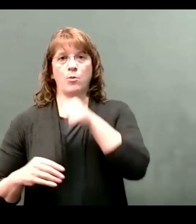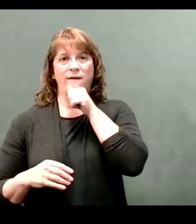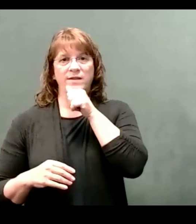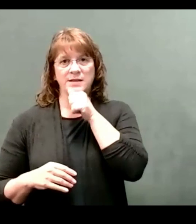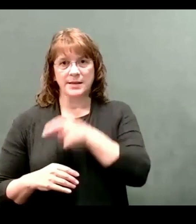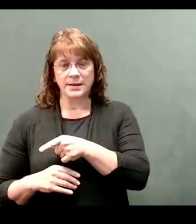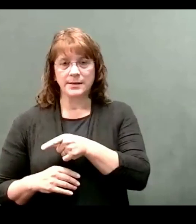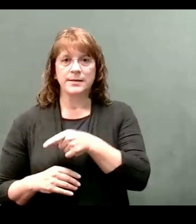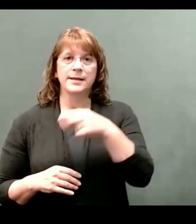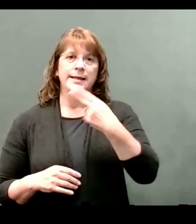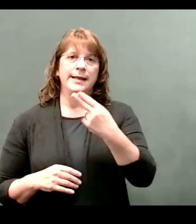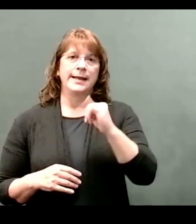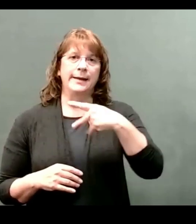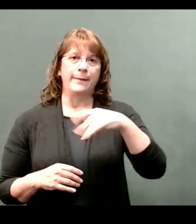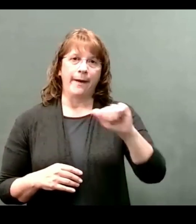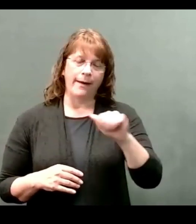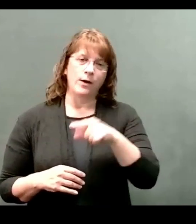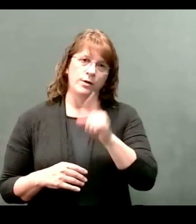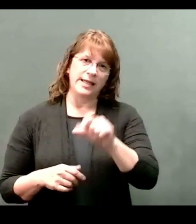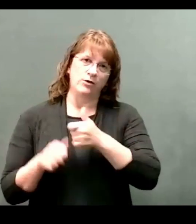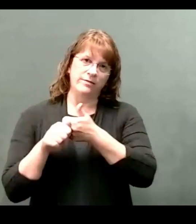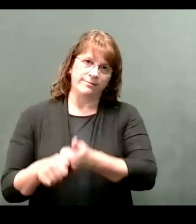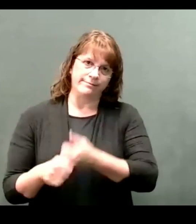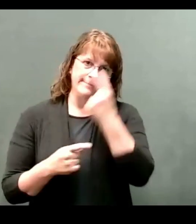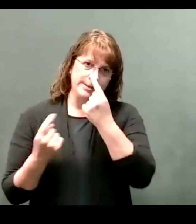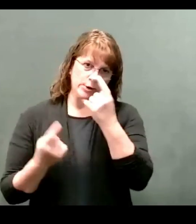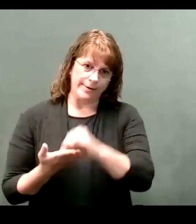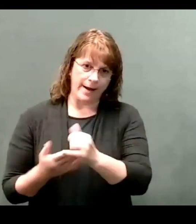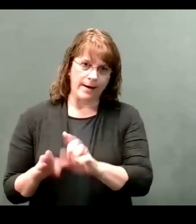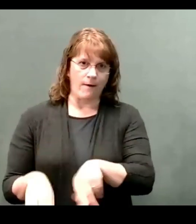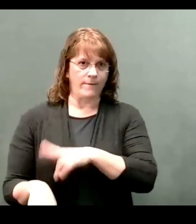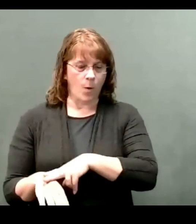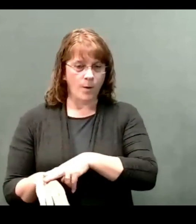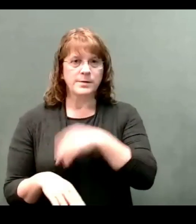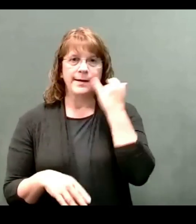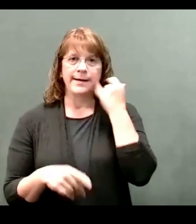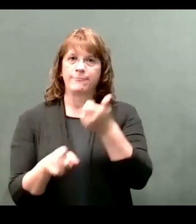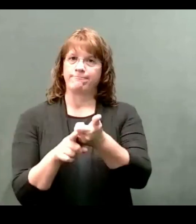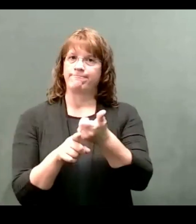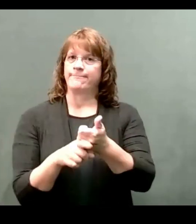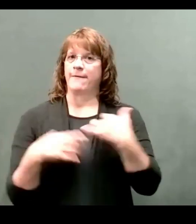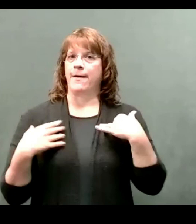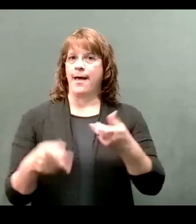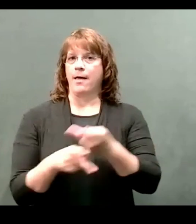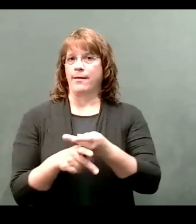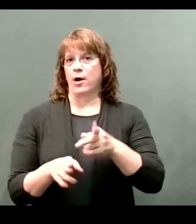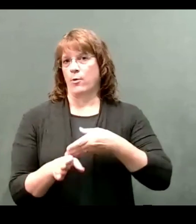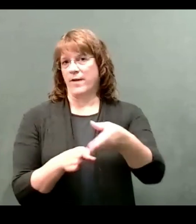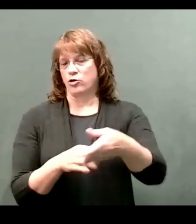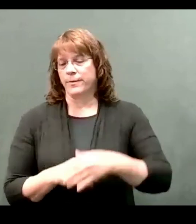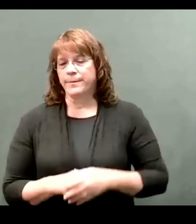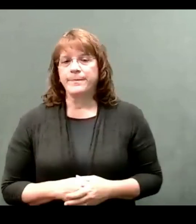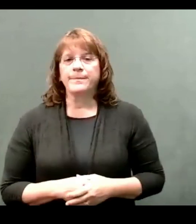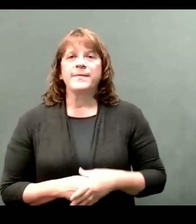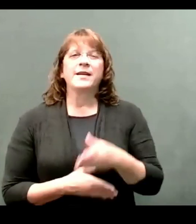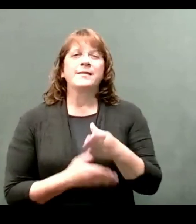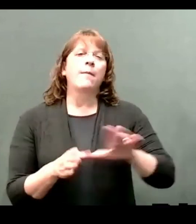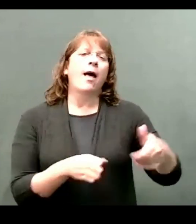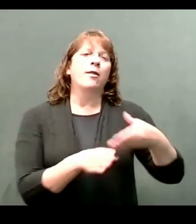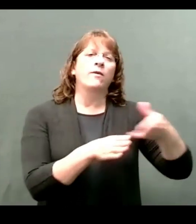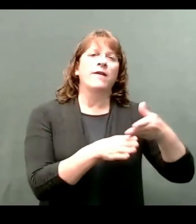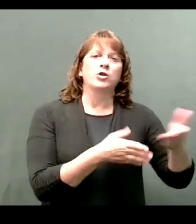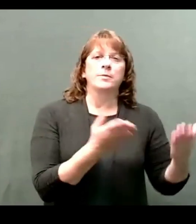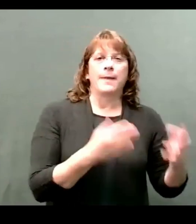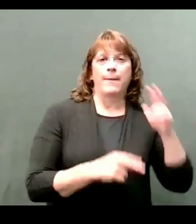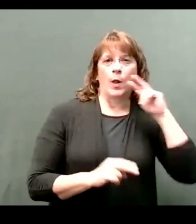call out that HIPAA is something that you're going to want to consider, of course, if you are a healthcare professional, whereas some other